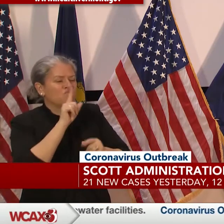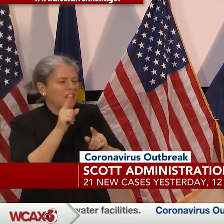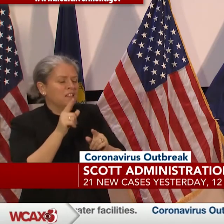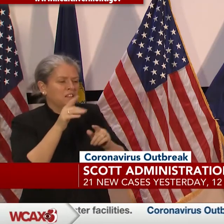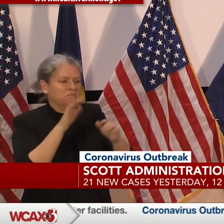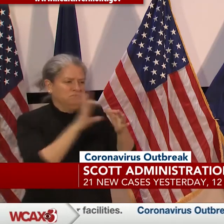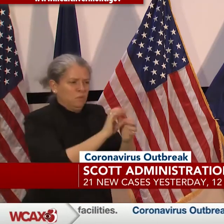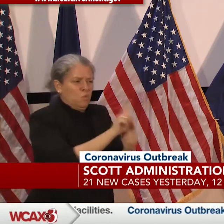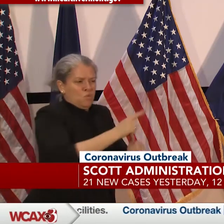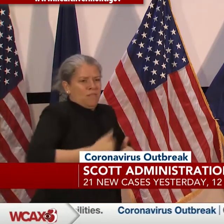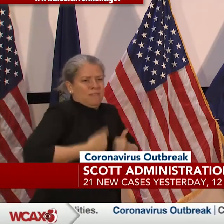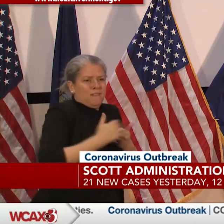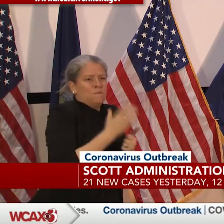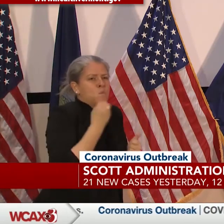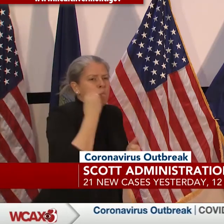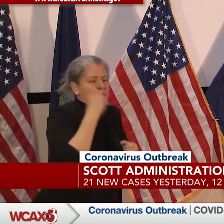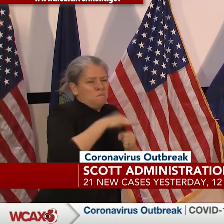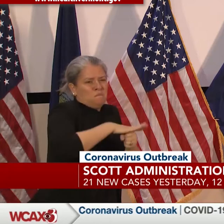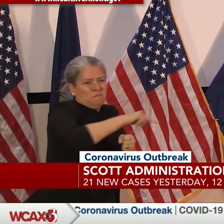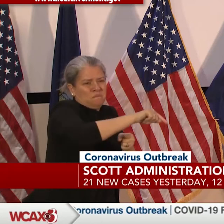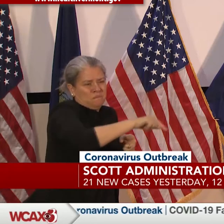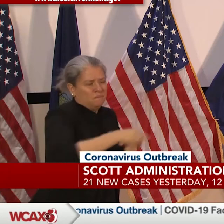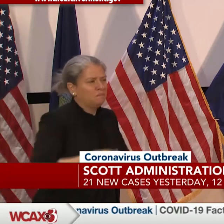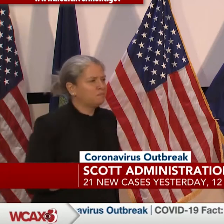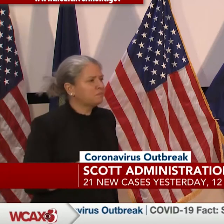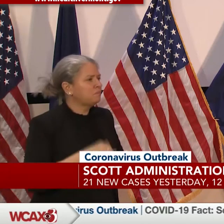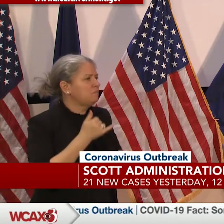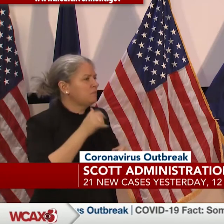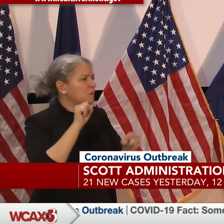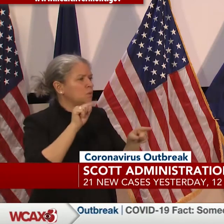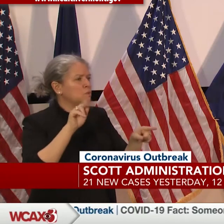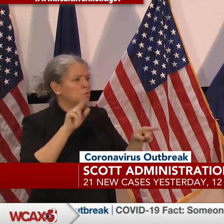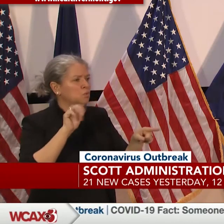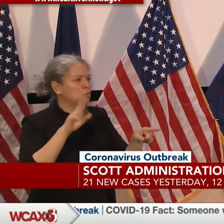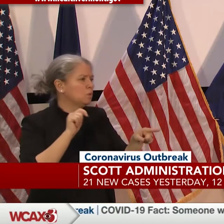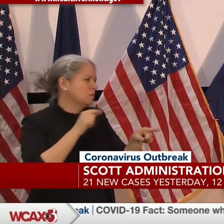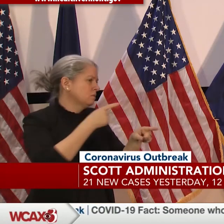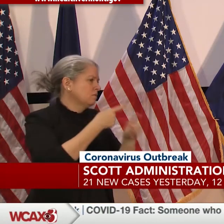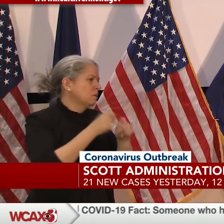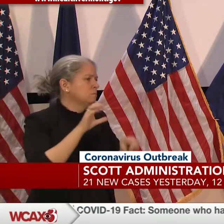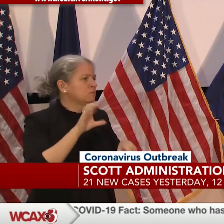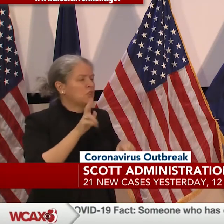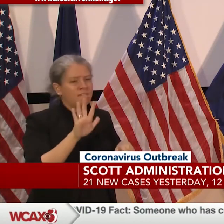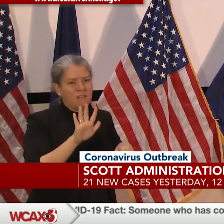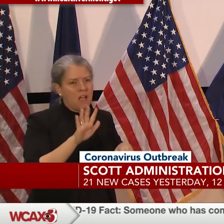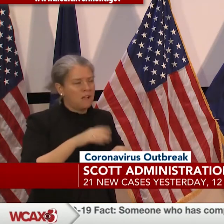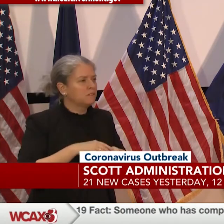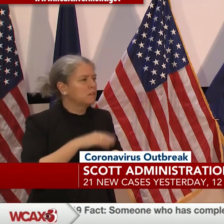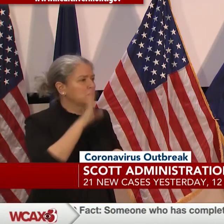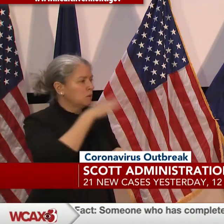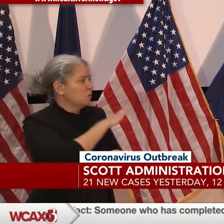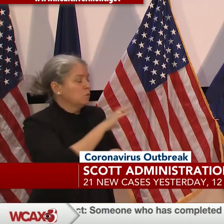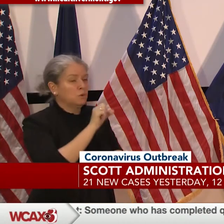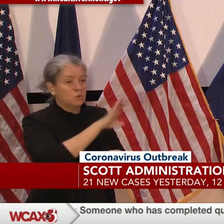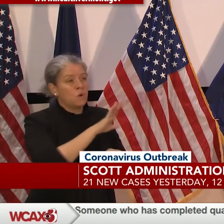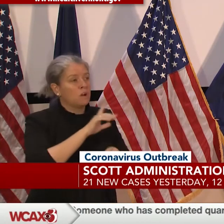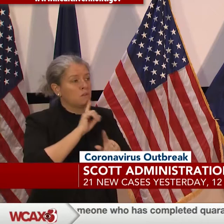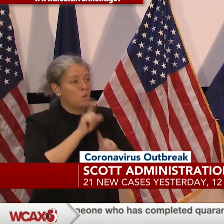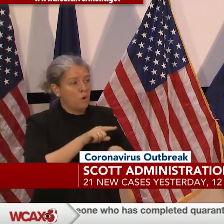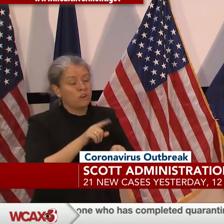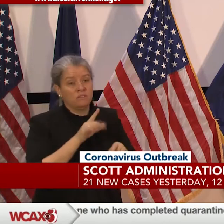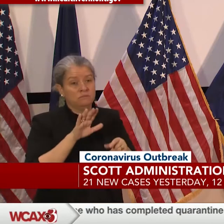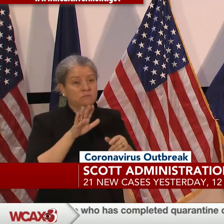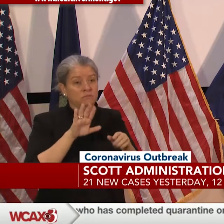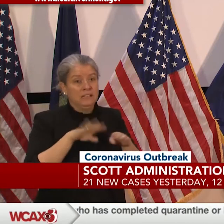Stewart? Governor, your state order expires in 2 weeks. As you know, last night, the president